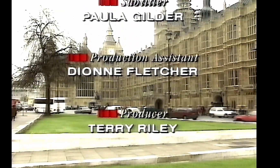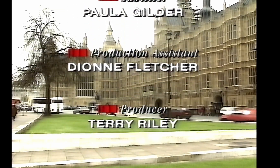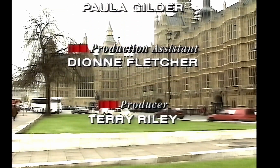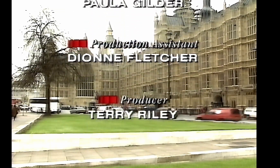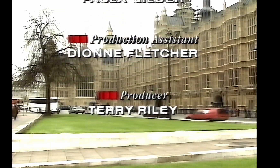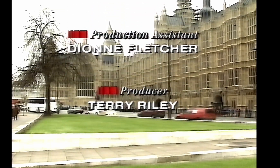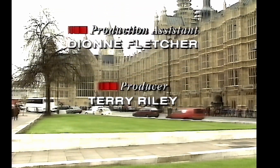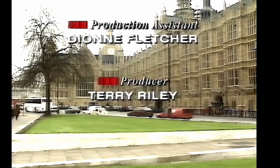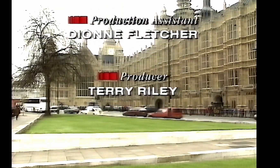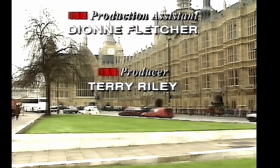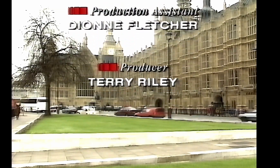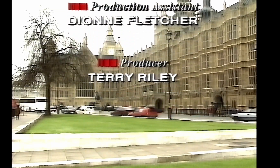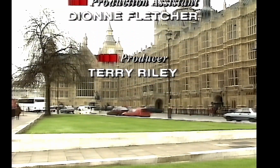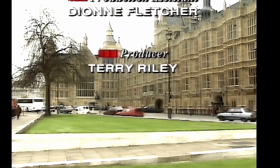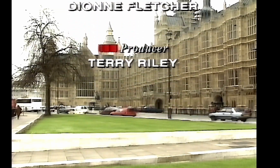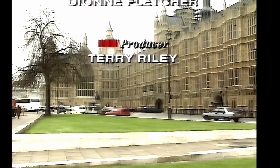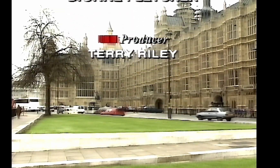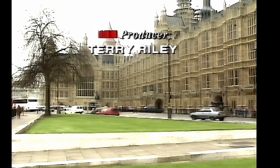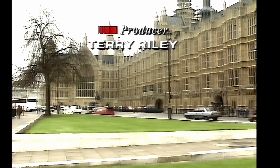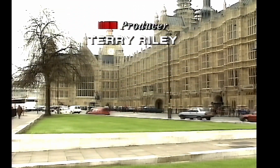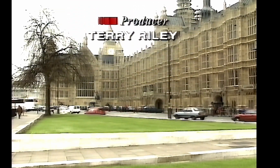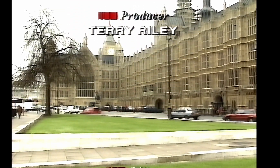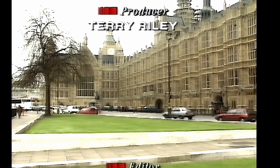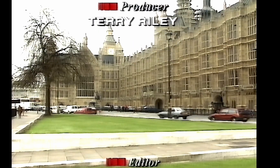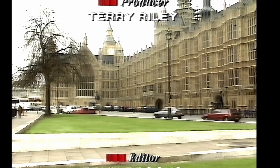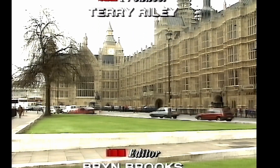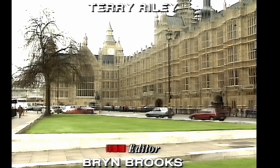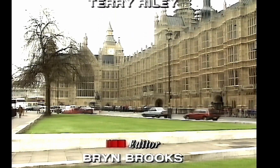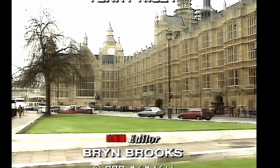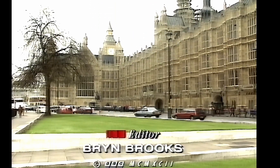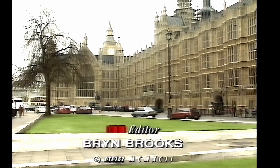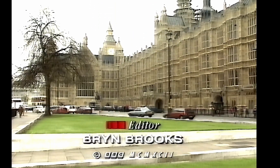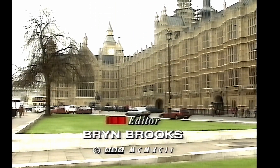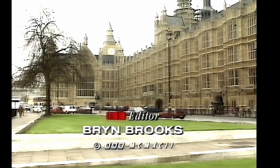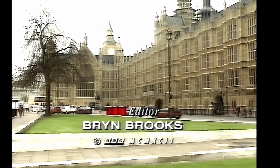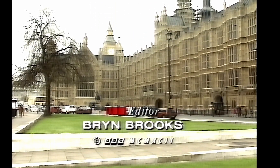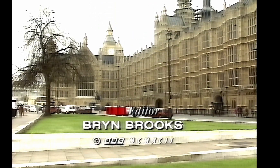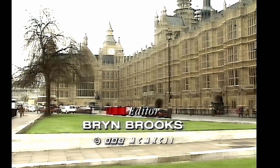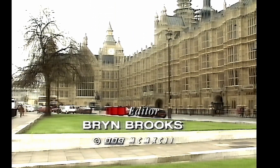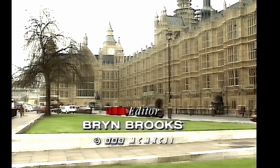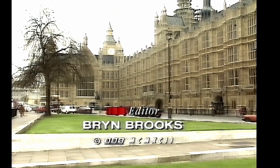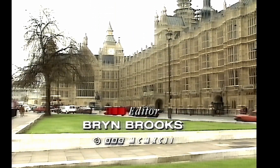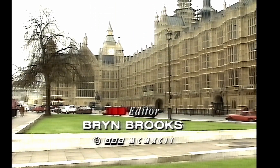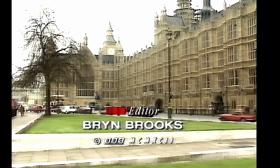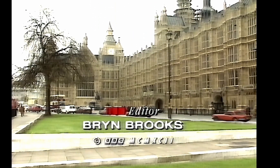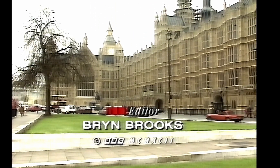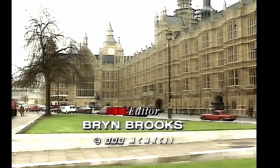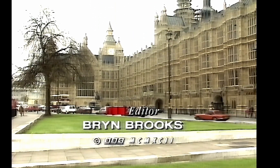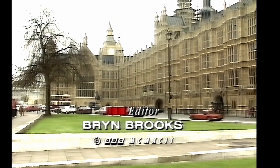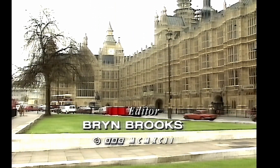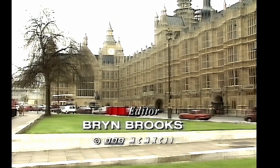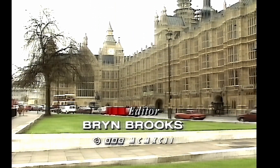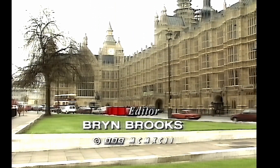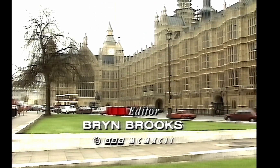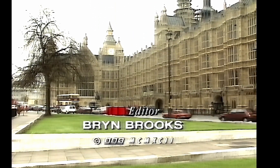Well, that's all for now. I hope you've enjoyed our international magazine. Please do write or send a video letter to let us know how you feel